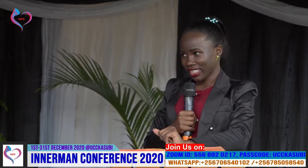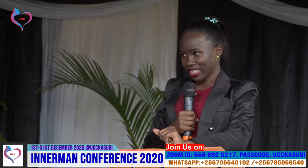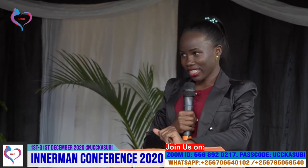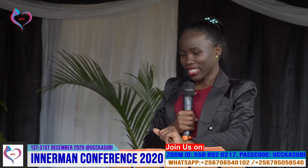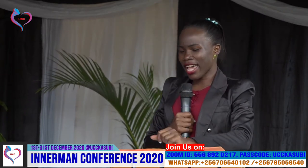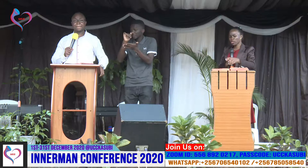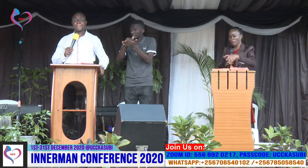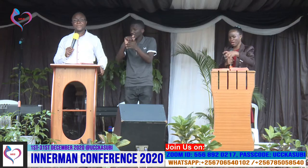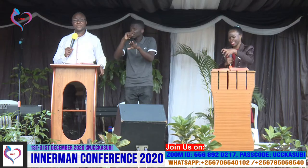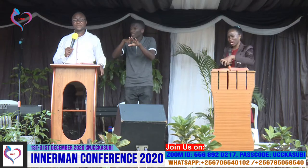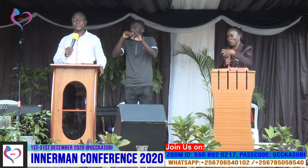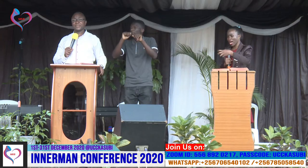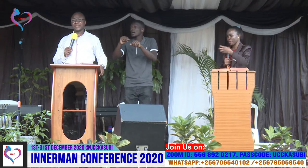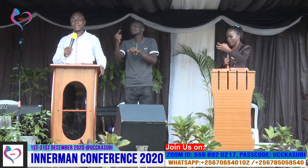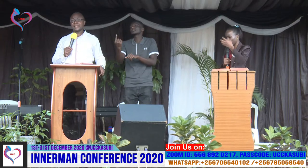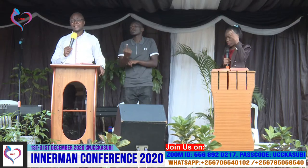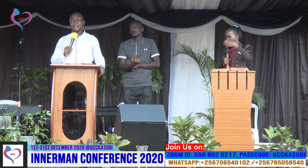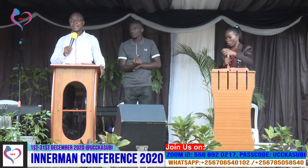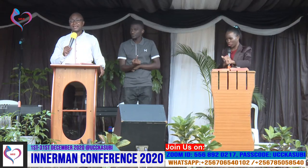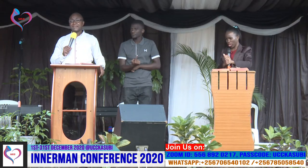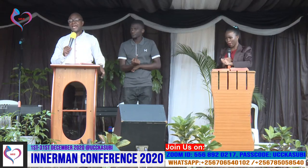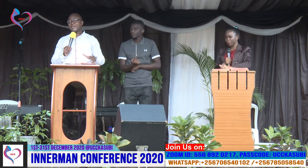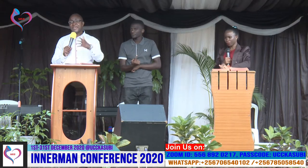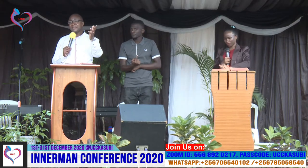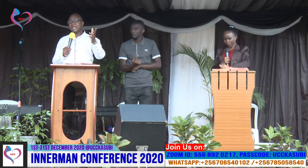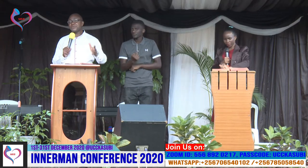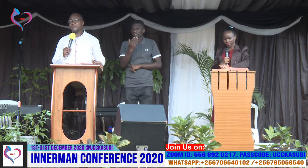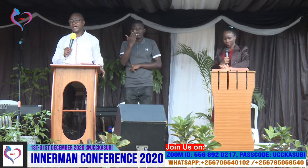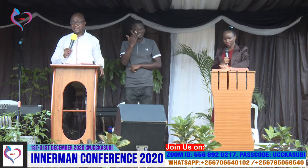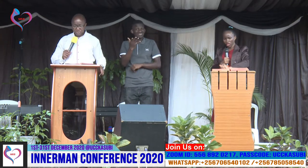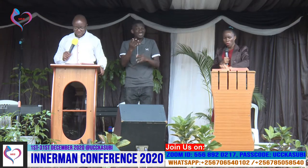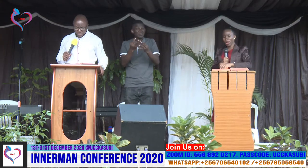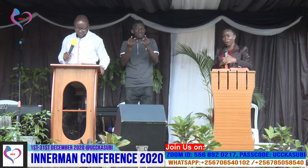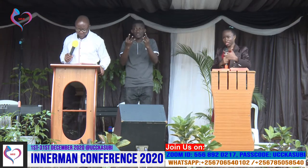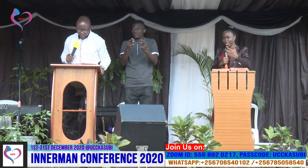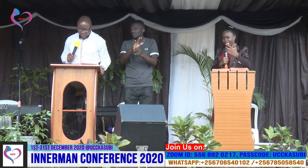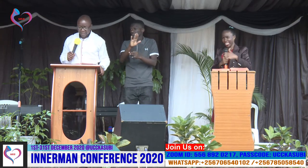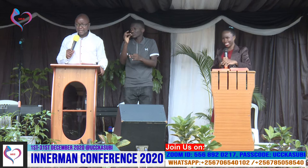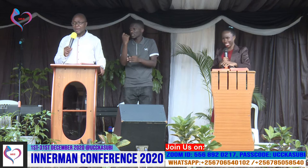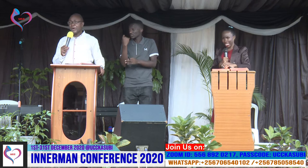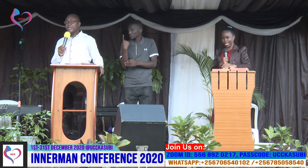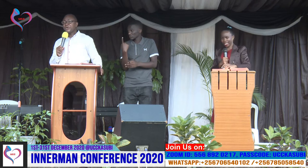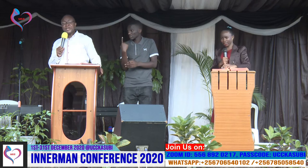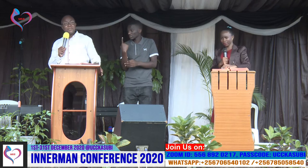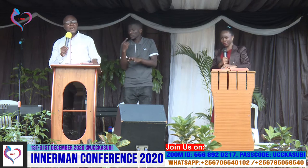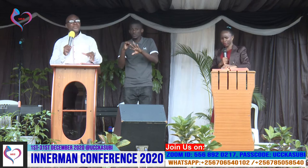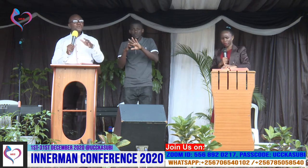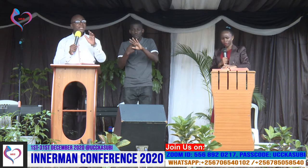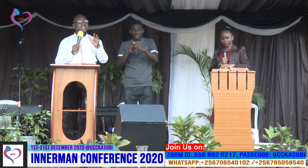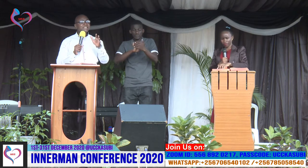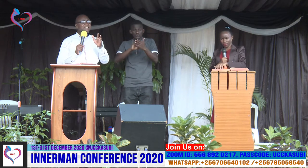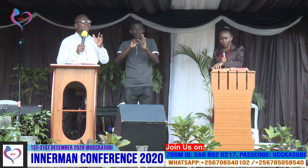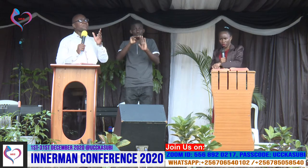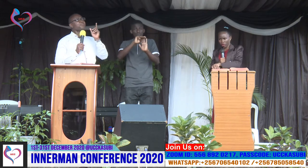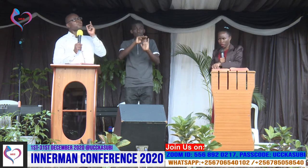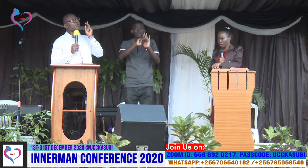will surely come. Naye tulina okubateka kubanga bino ebintu birina okujja. There are things that we have understood. Waliwo ebintu byetutegedde. When you look in